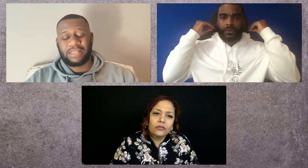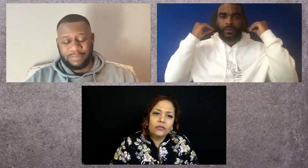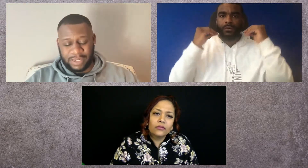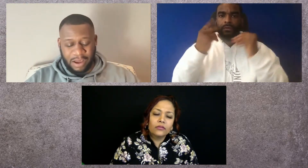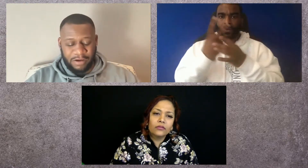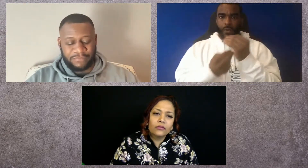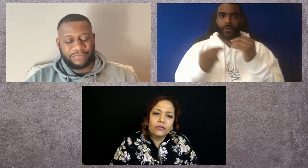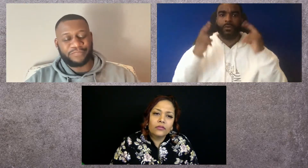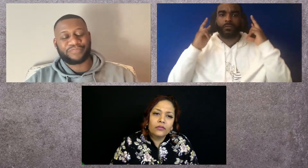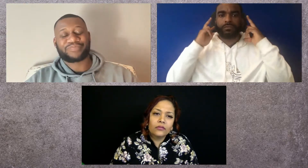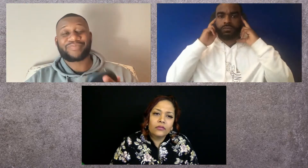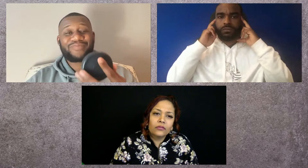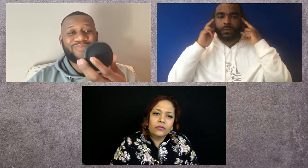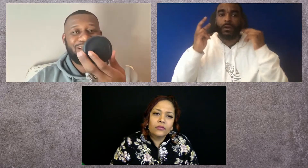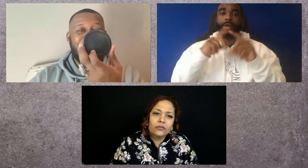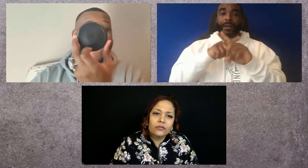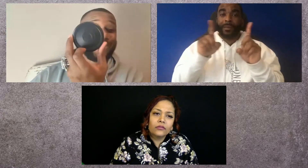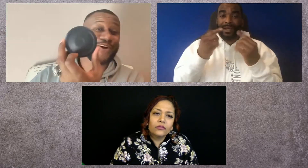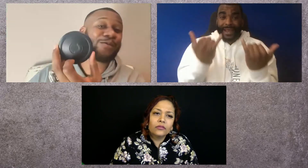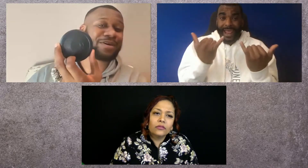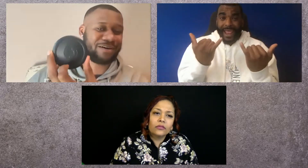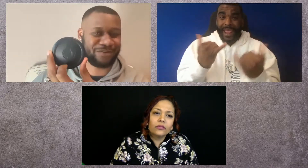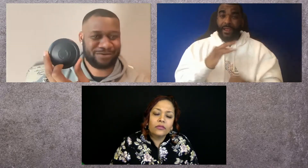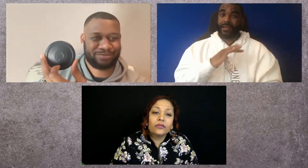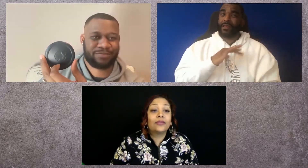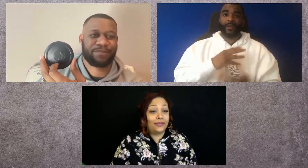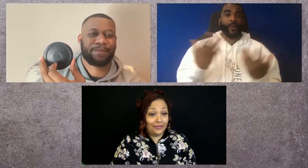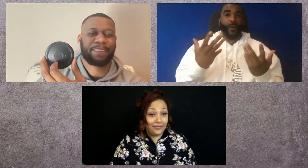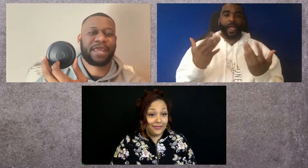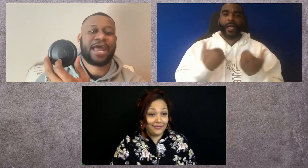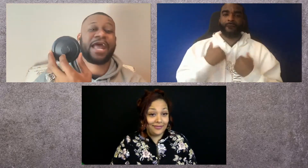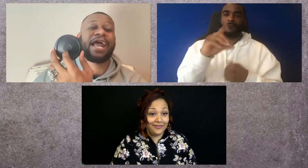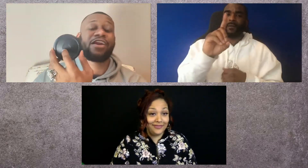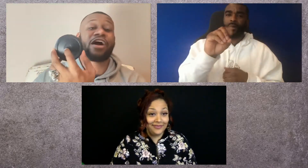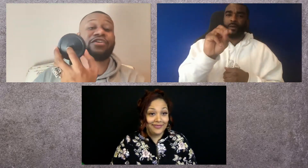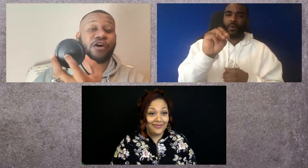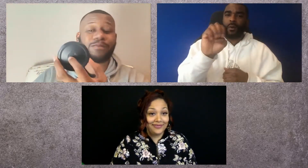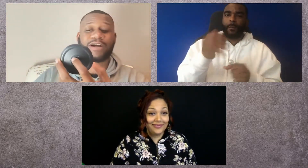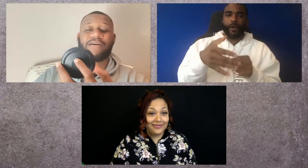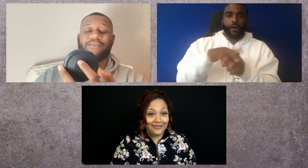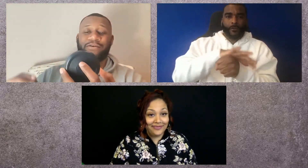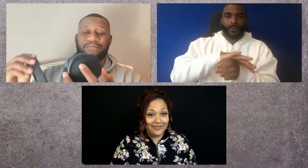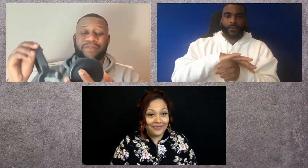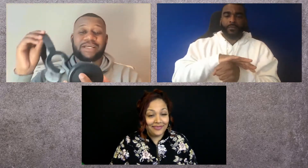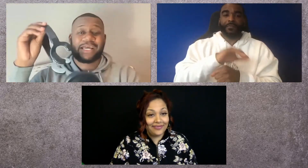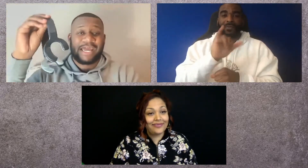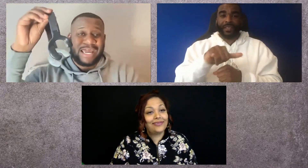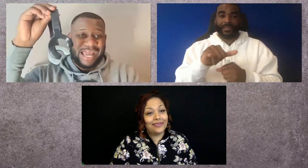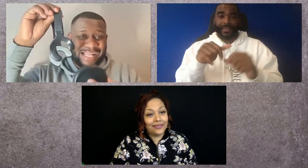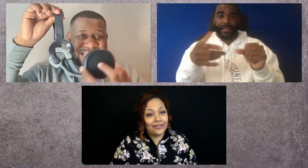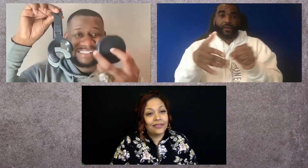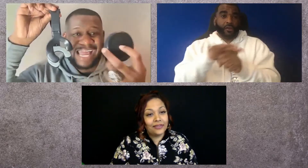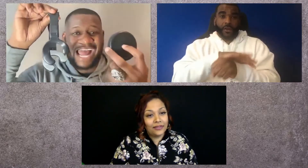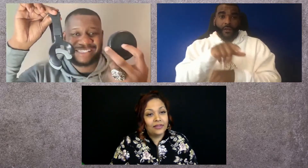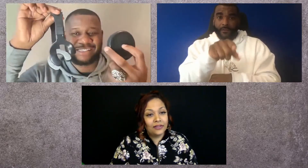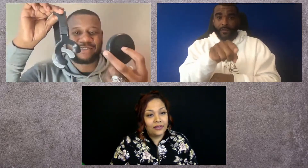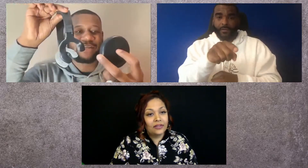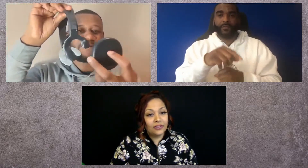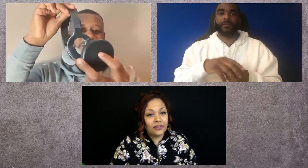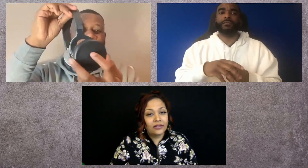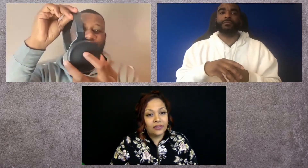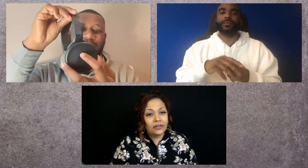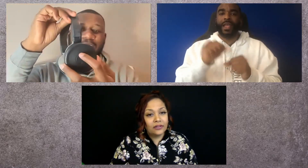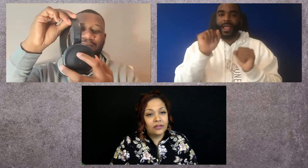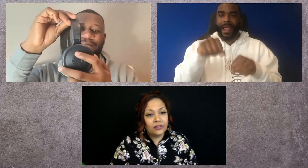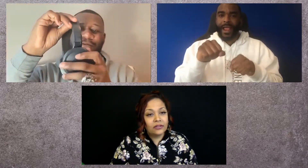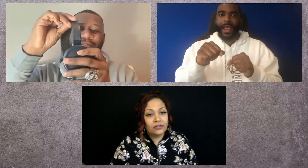have the element of our dome cover. And our dome cover attaches to